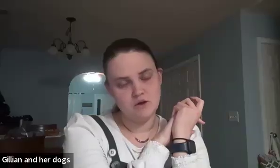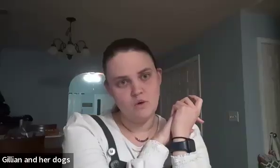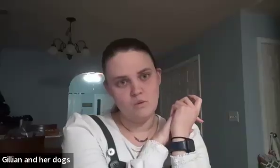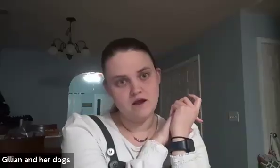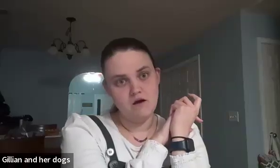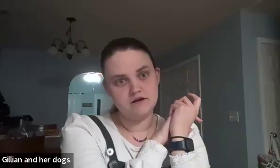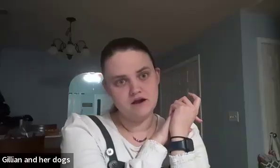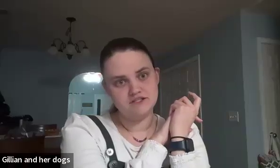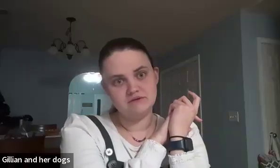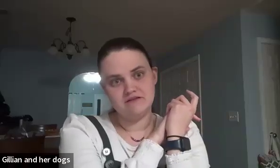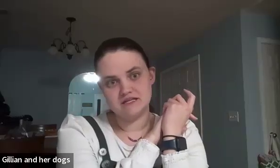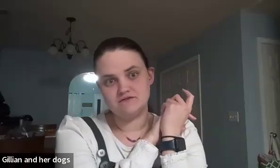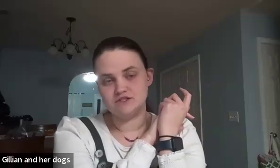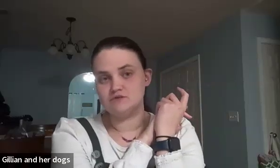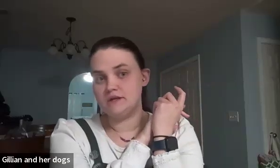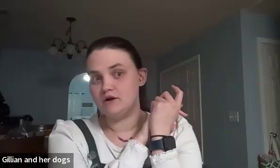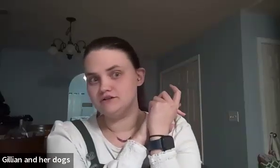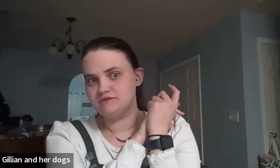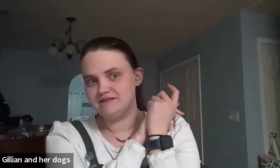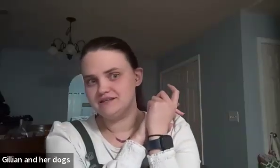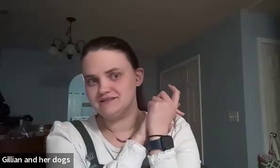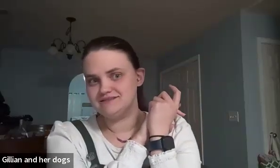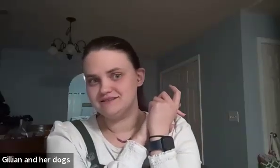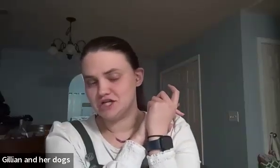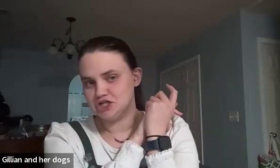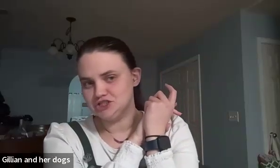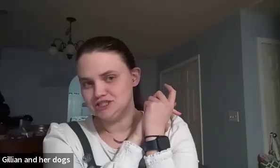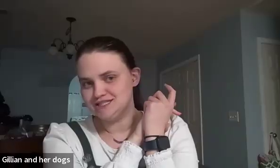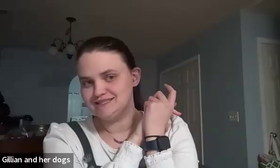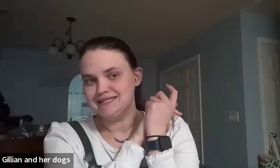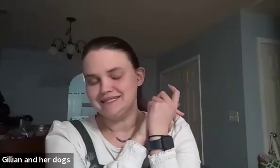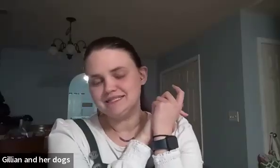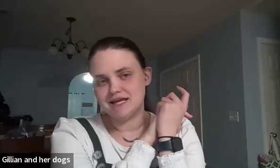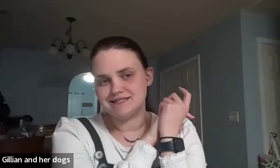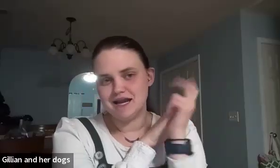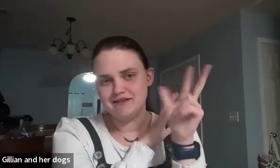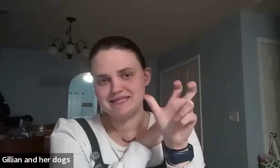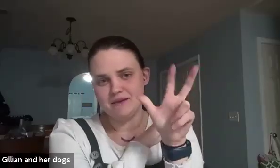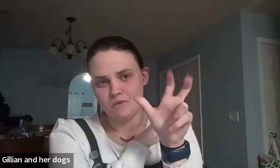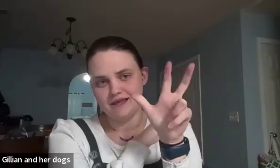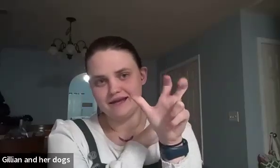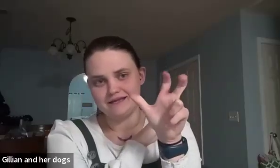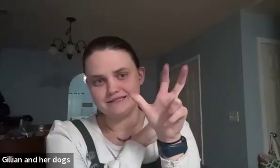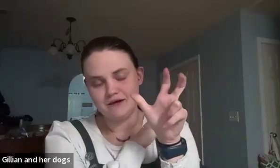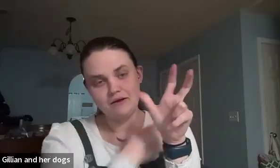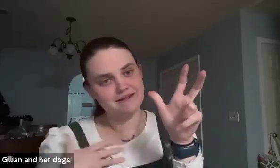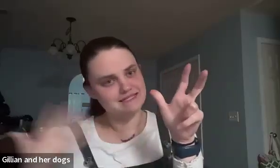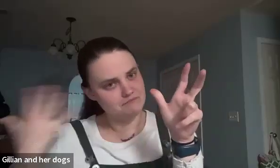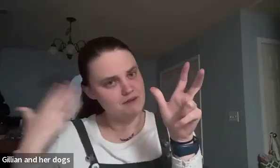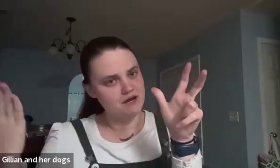say, we are not doing this versus we aren't doing this, the conjunctions. That's kind of the same way in ASL, at least in my